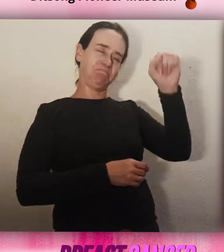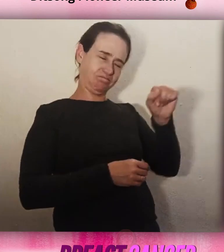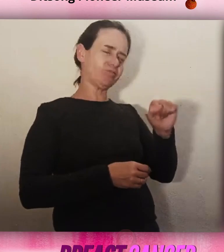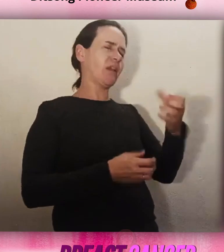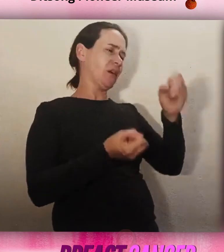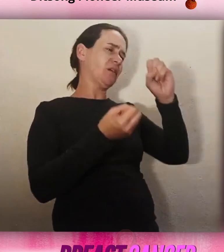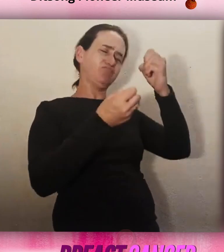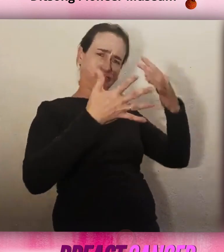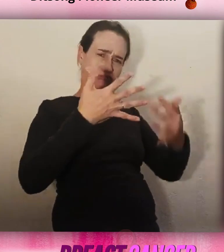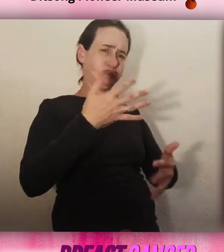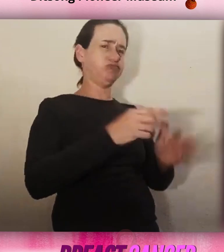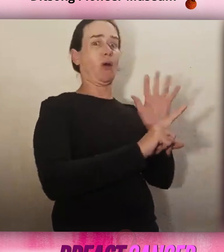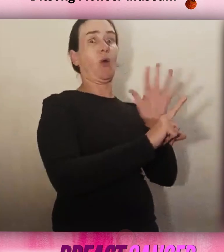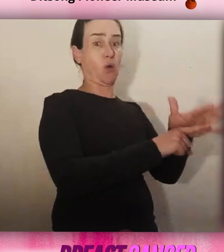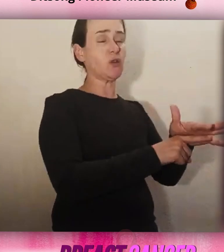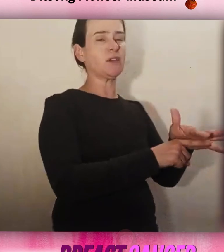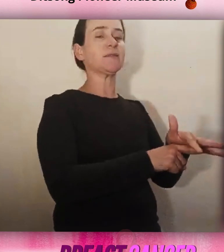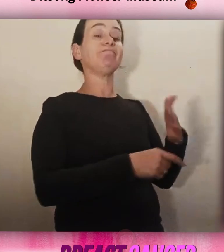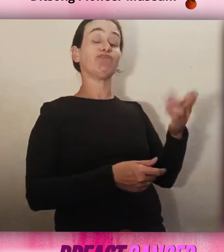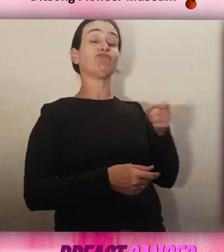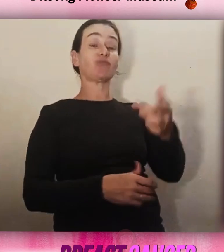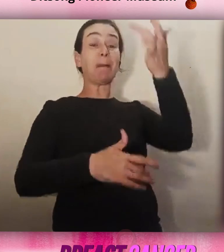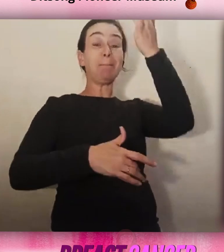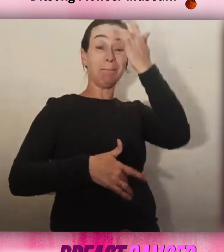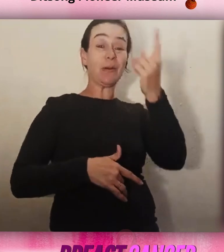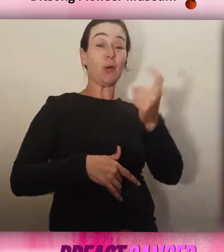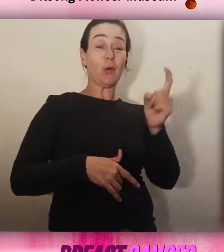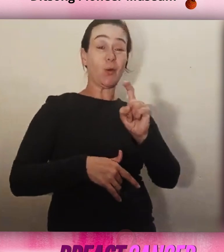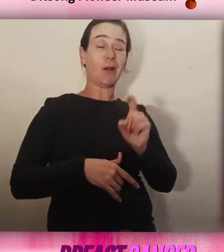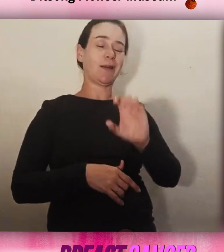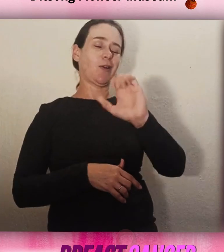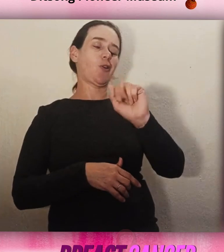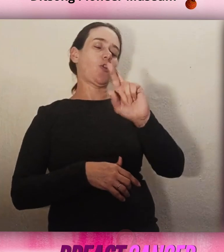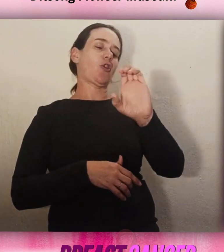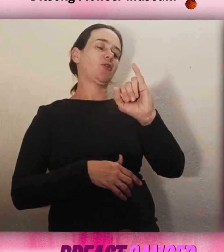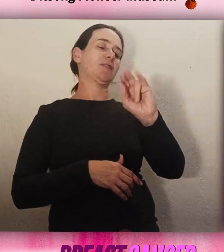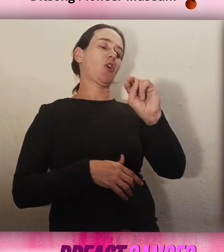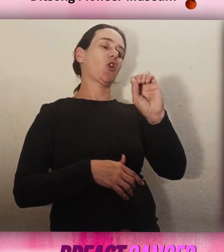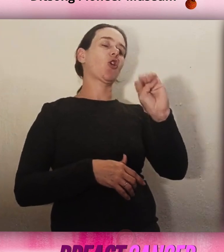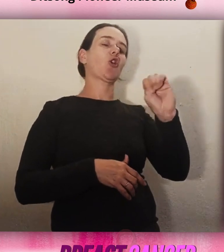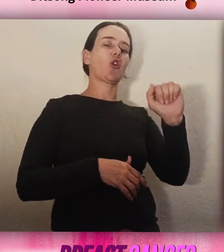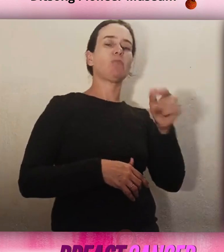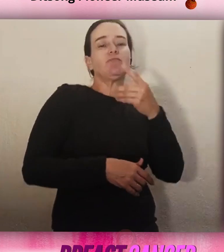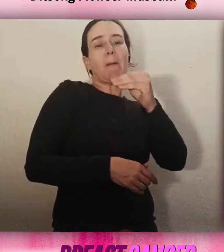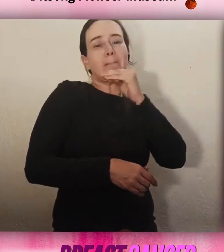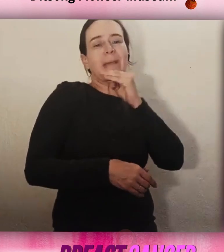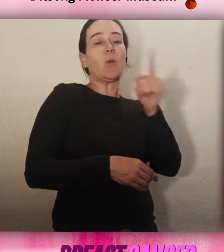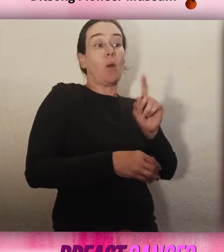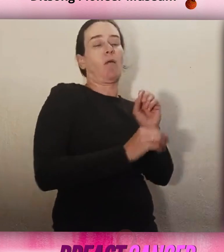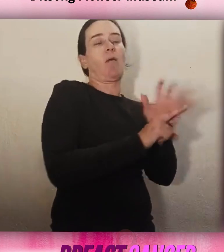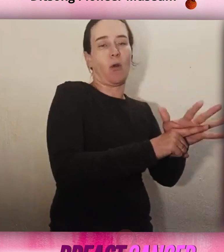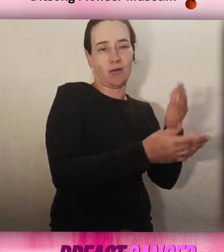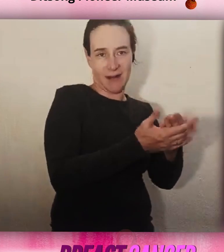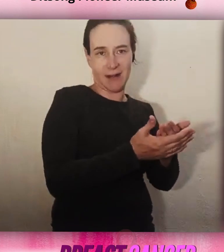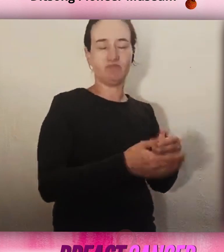Yes, we have many other causes, or in the medical terms we call it carcinomas, but